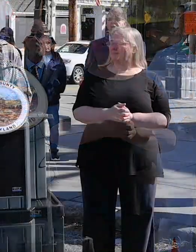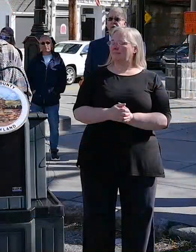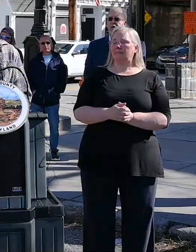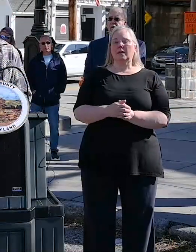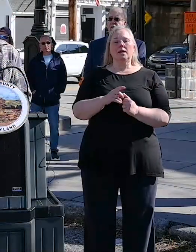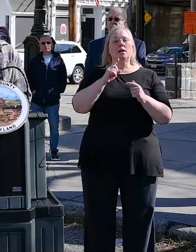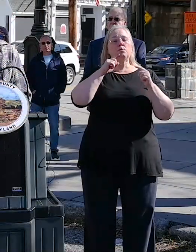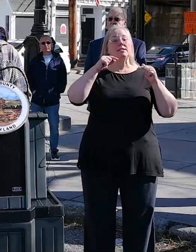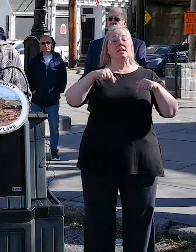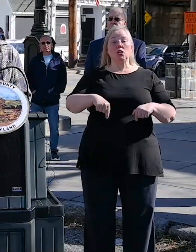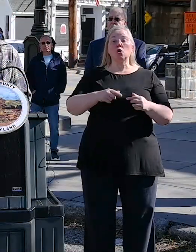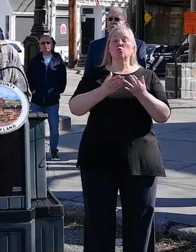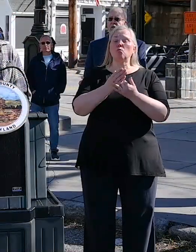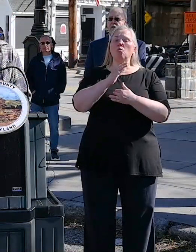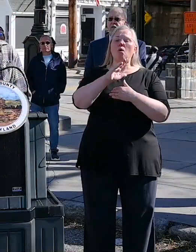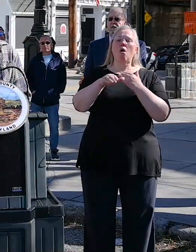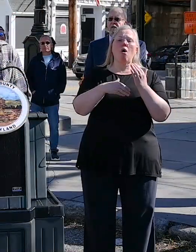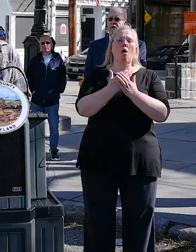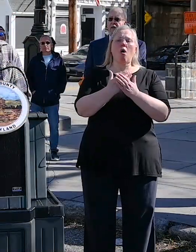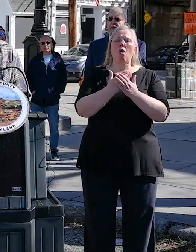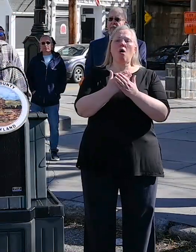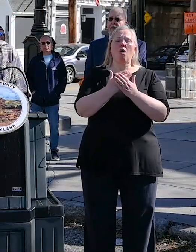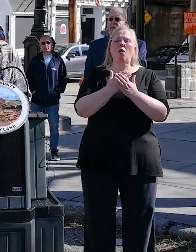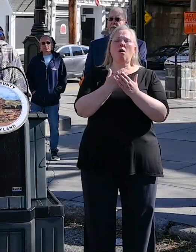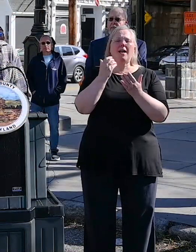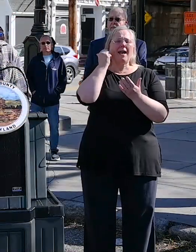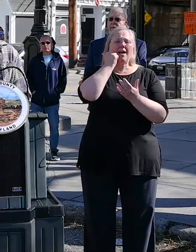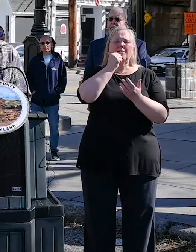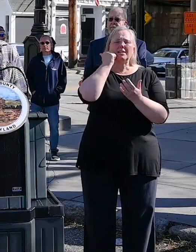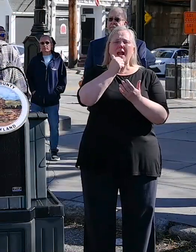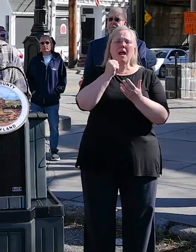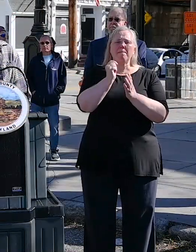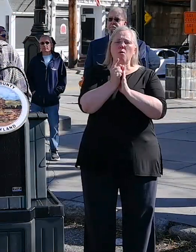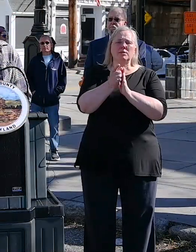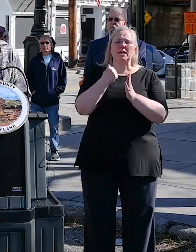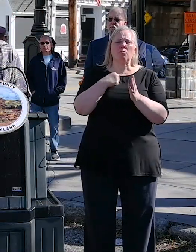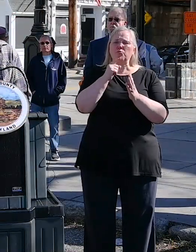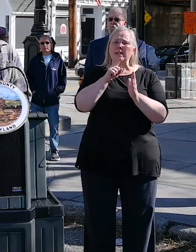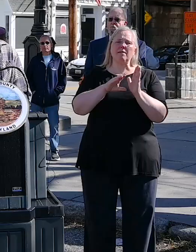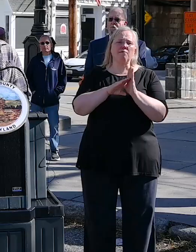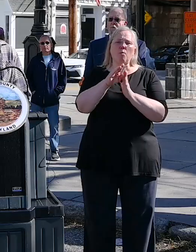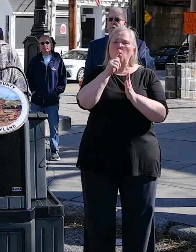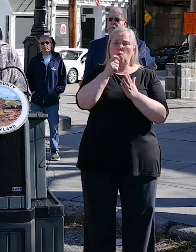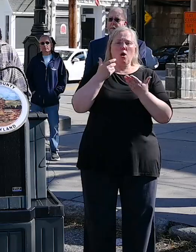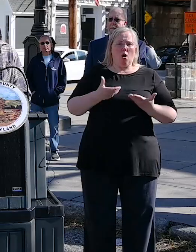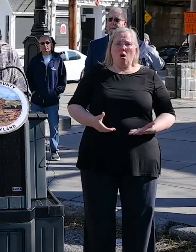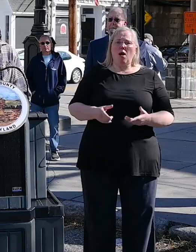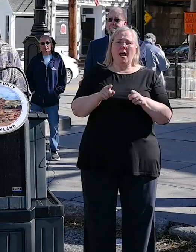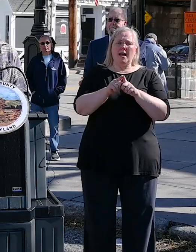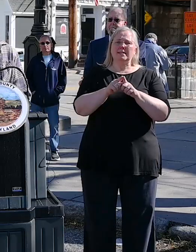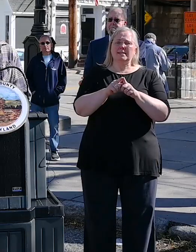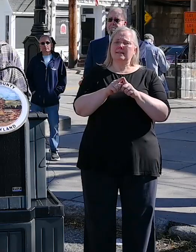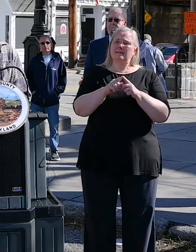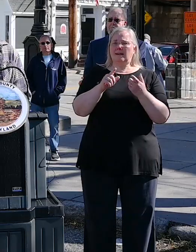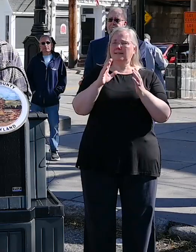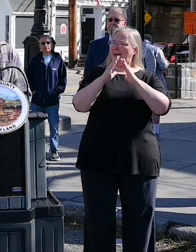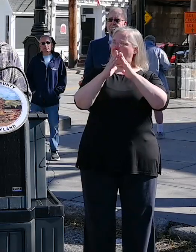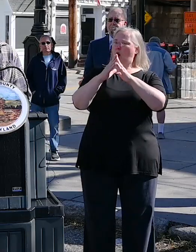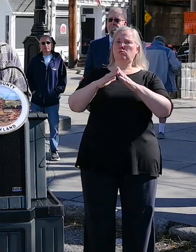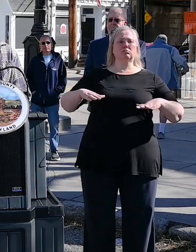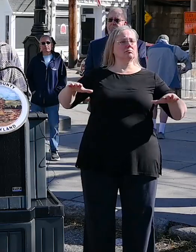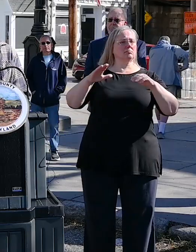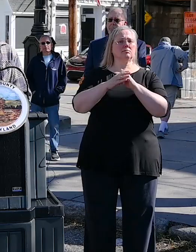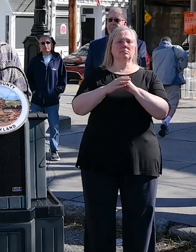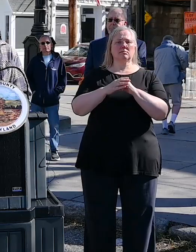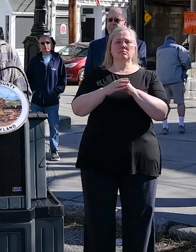It was here through all of the everyday moments that really form who we are as a town. And I missed